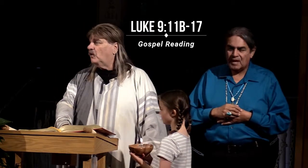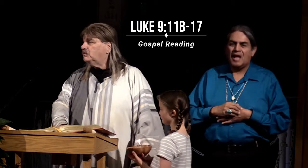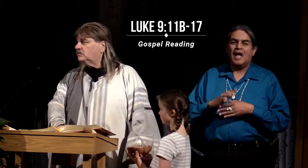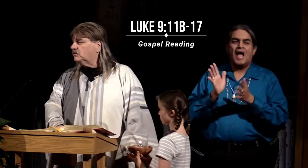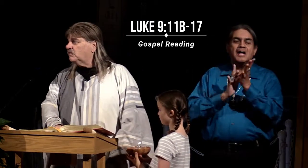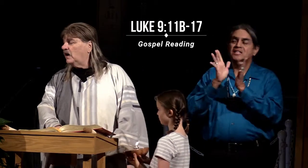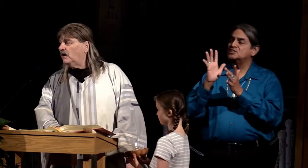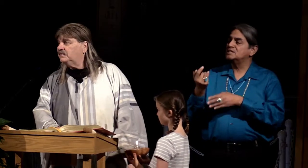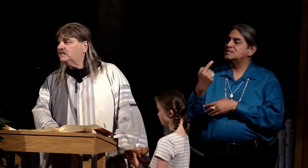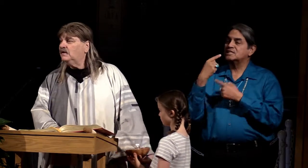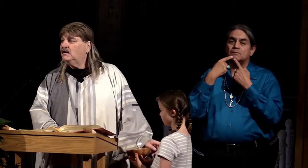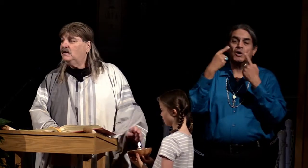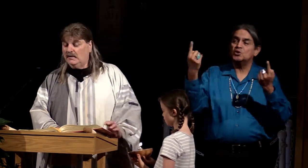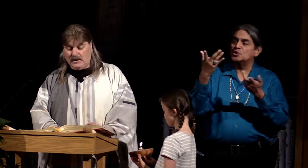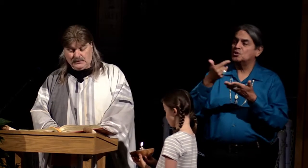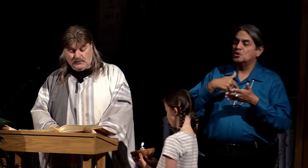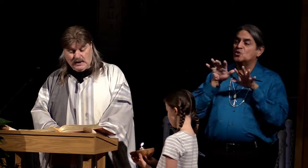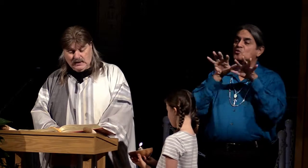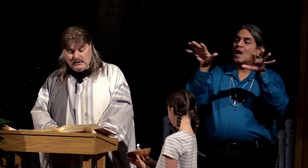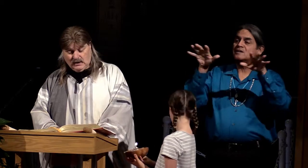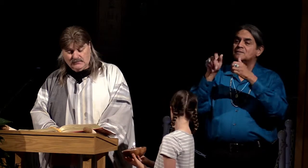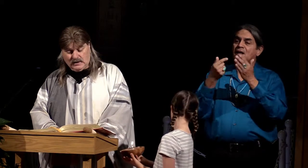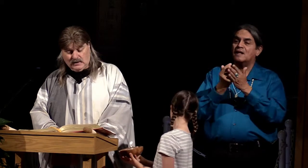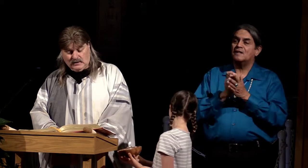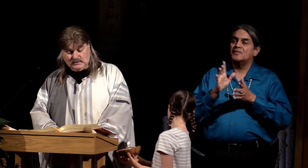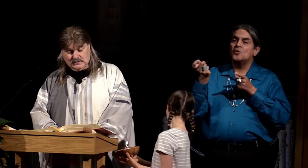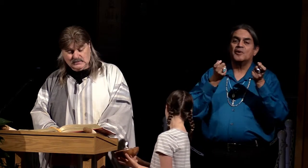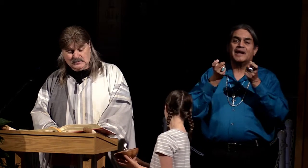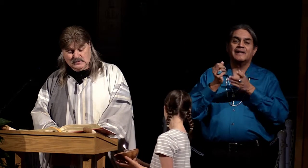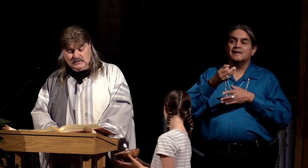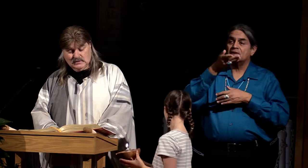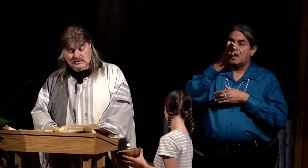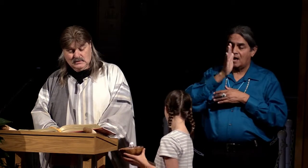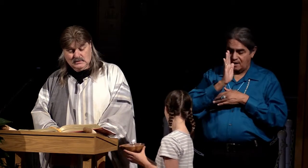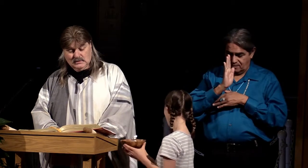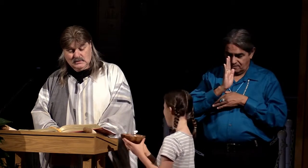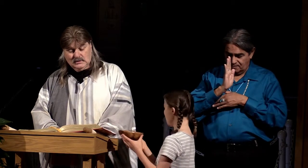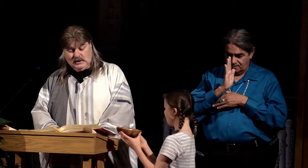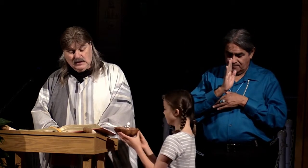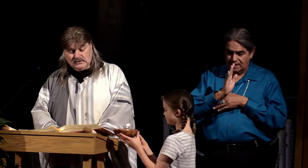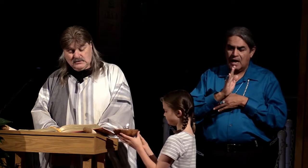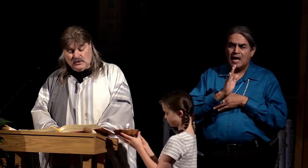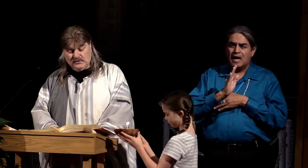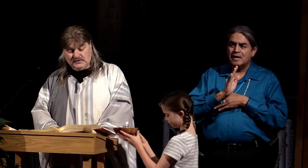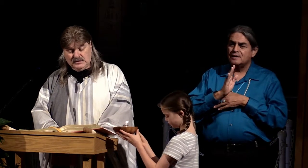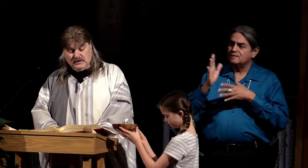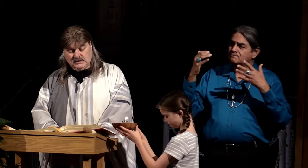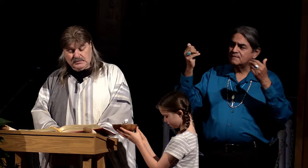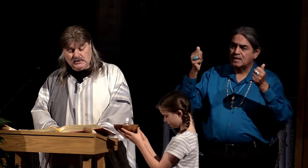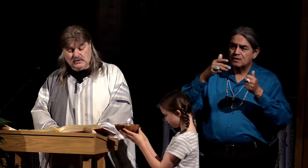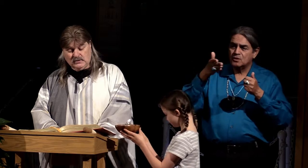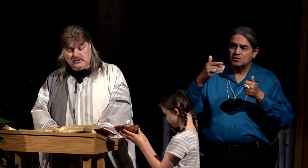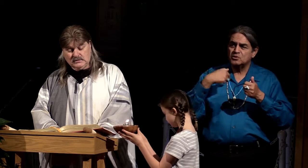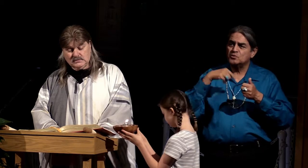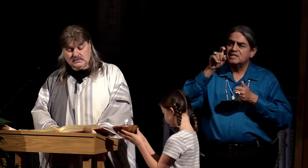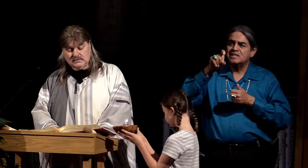Jesus spoke to the crowds about the reign of God. He healed those who needed to